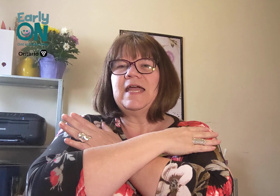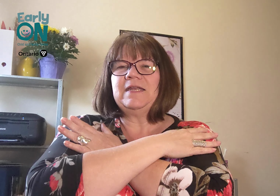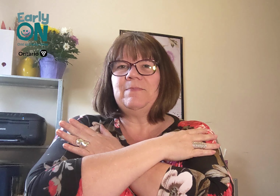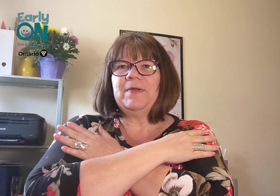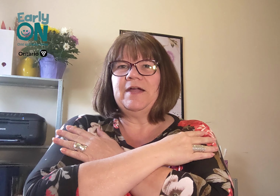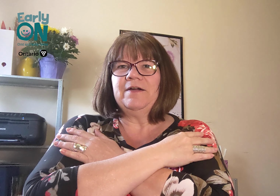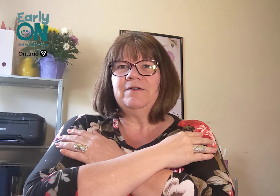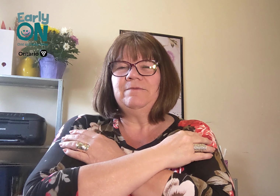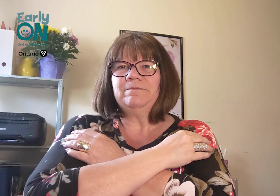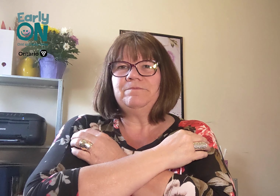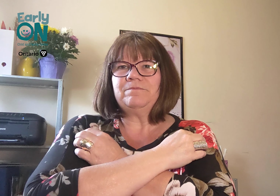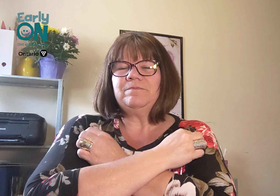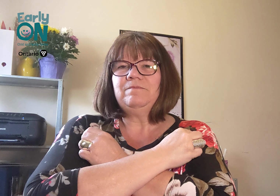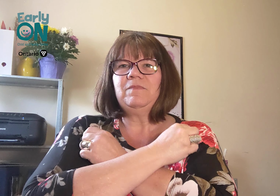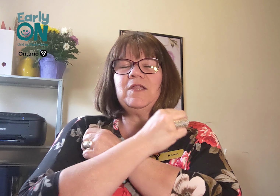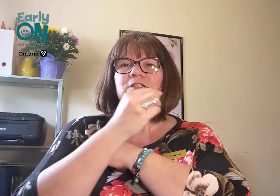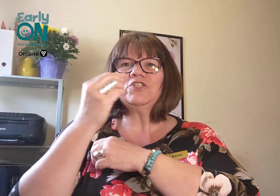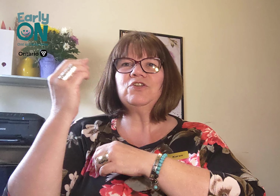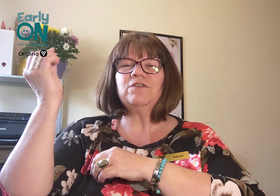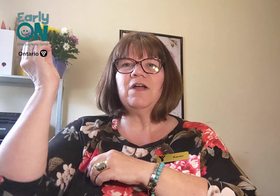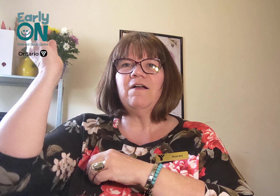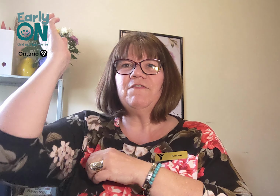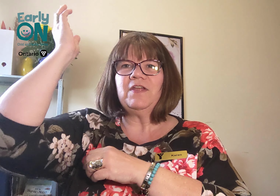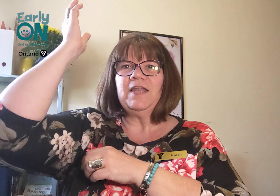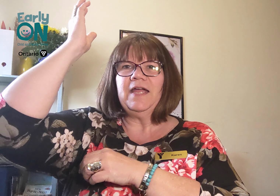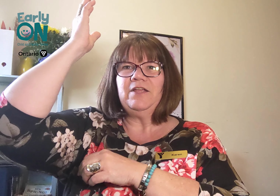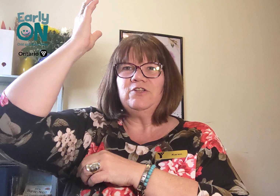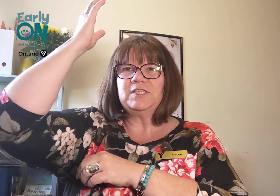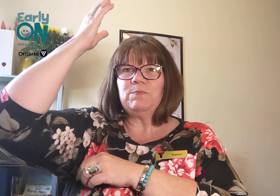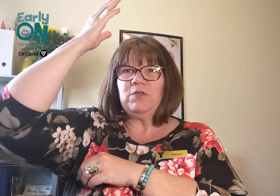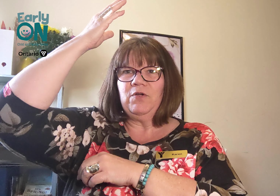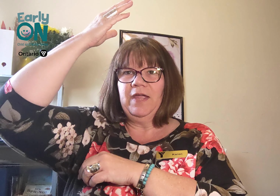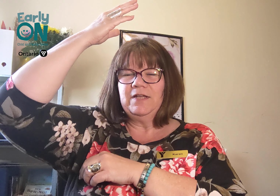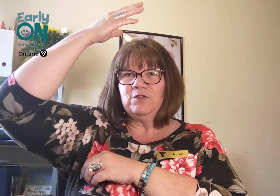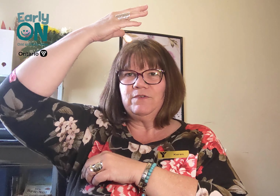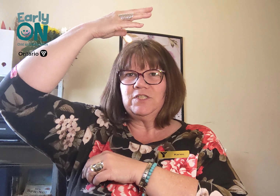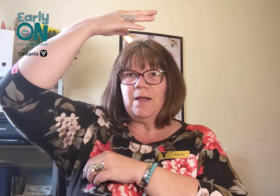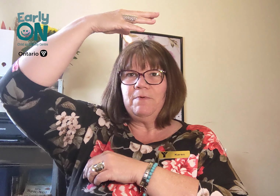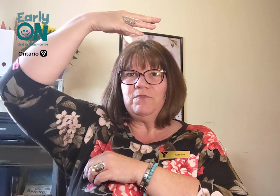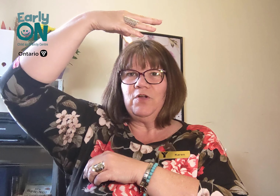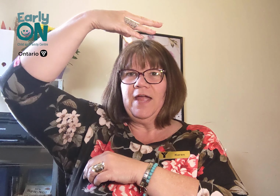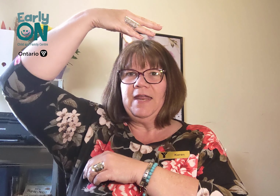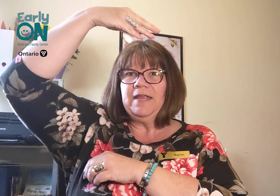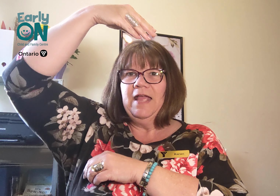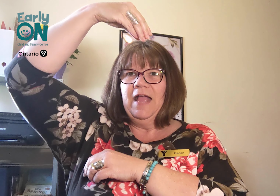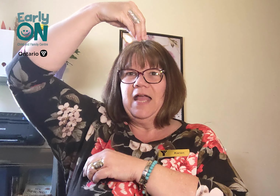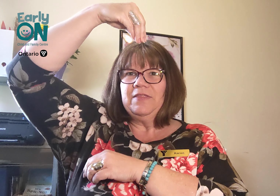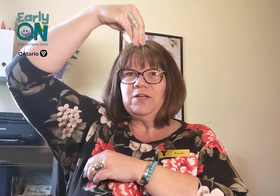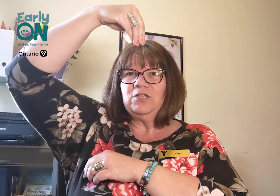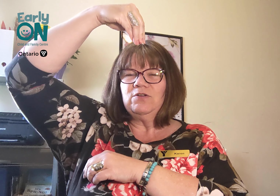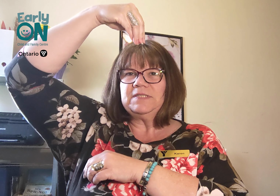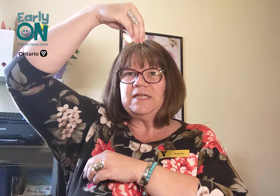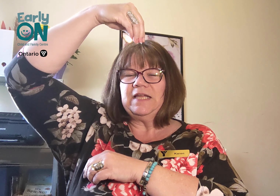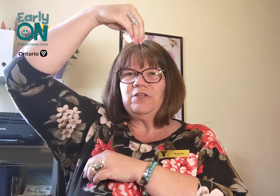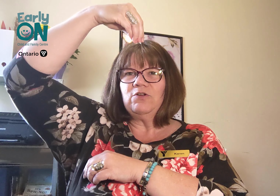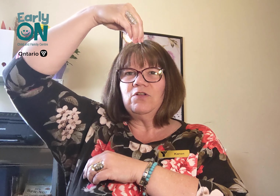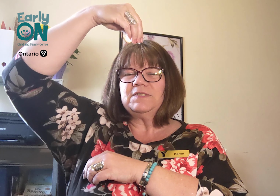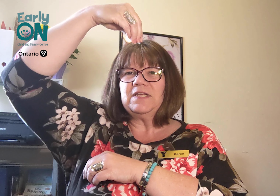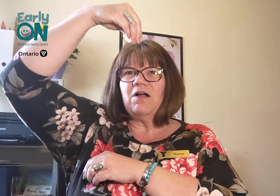Teddy bear, turn off the light. You just bring your hand over top of your head and then close it like you're closing